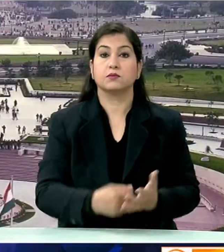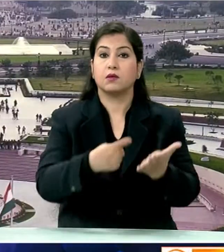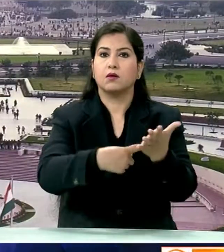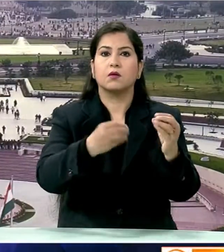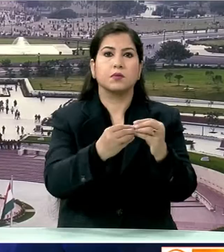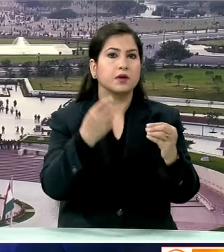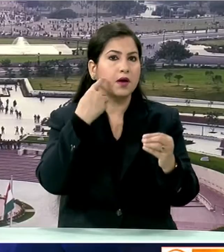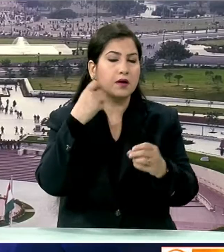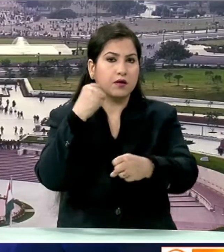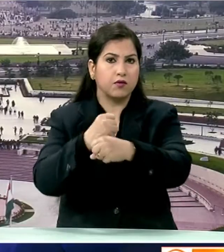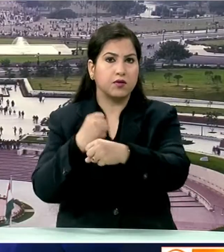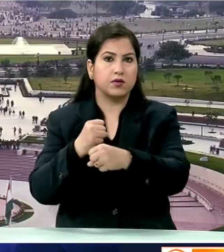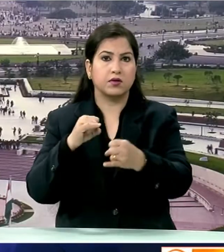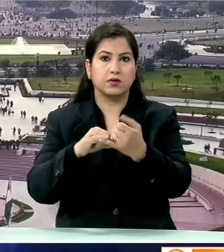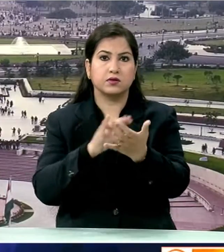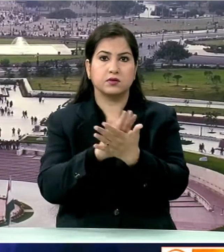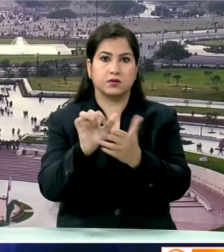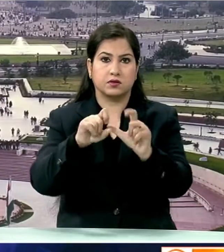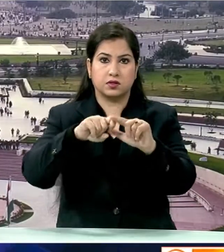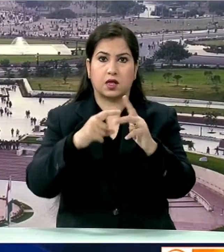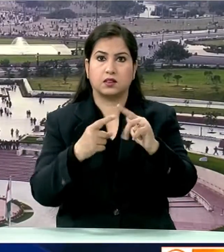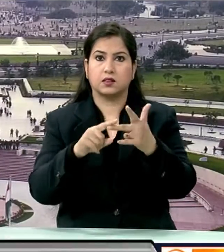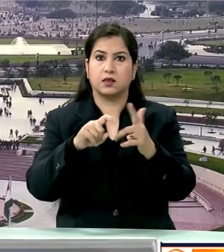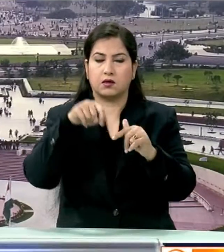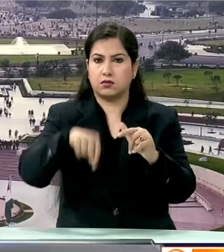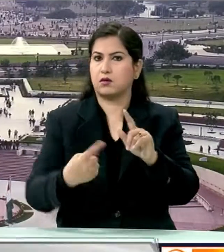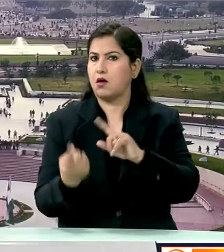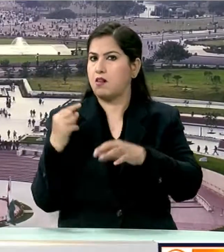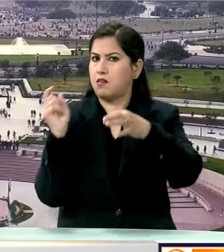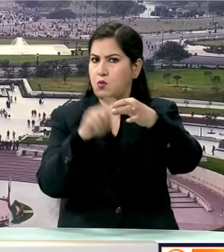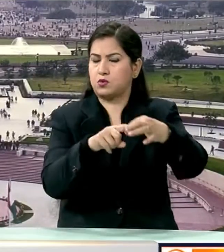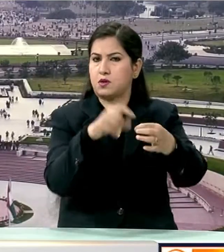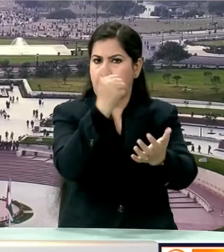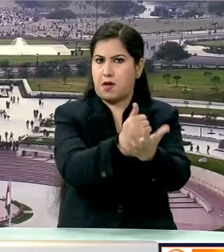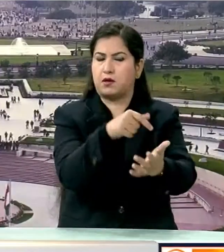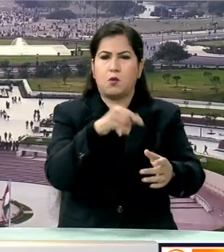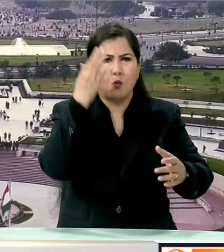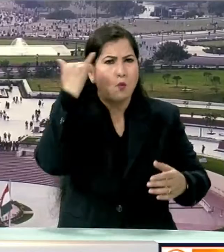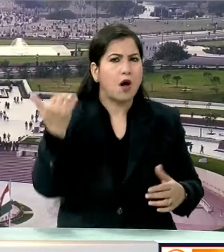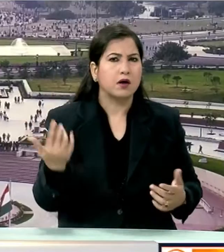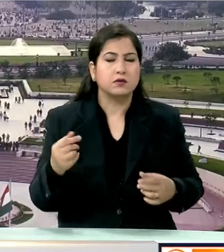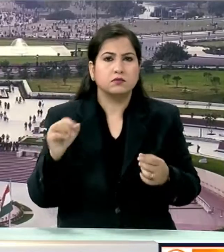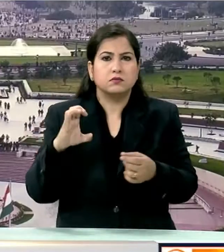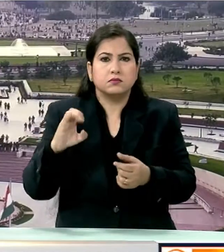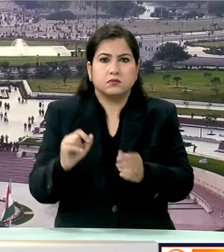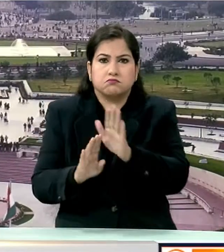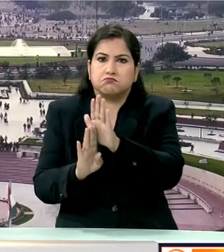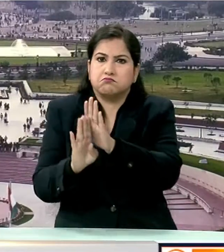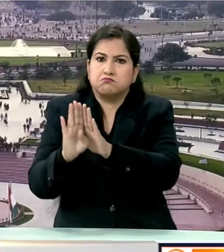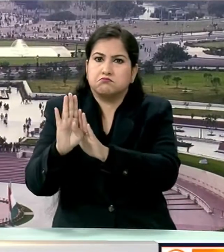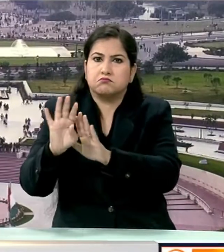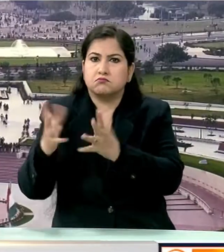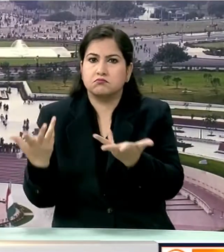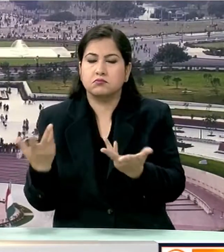Reserve Bank of India Governor Shaktikanta Das yesterday questioned public sector banks on why credit growth is not taking